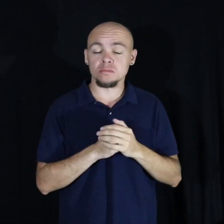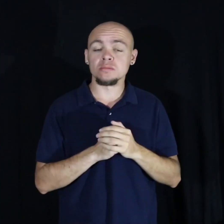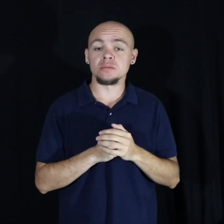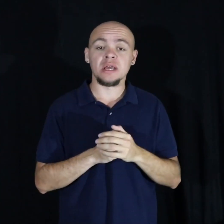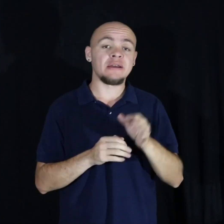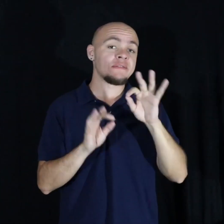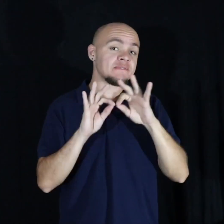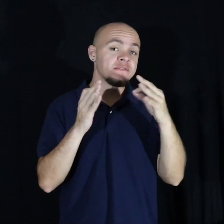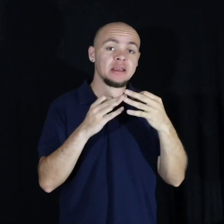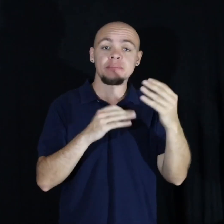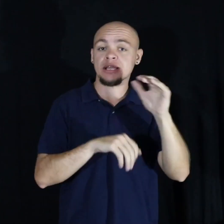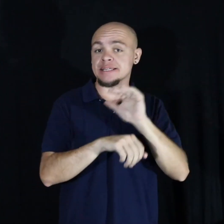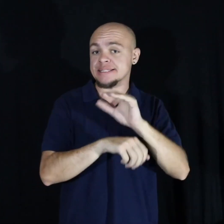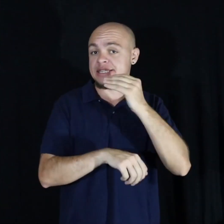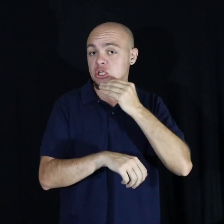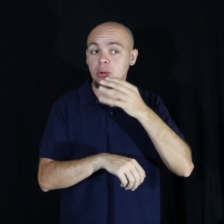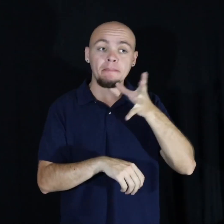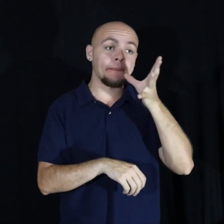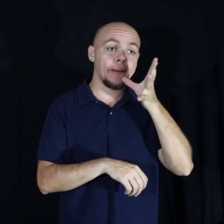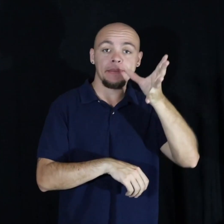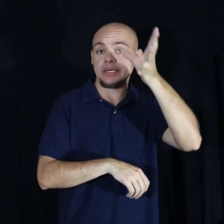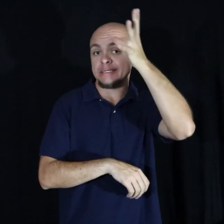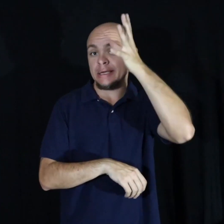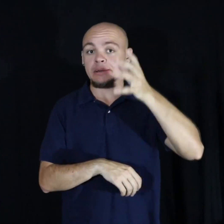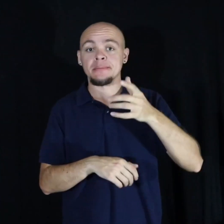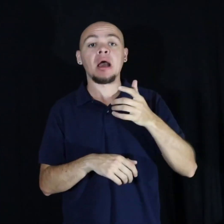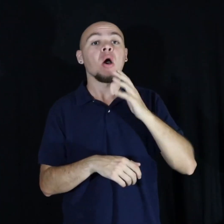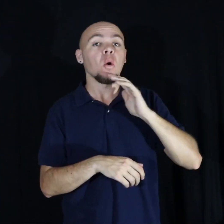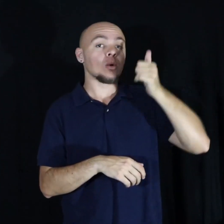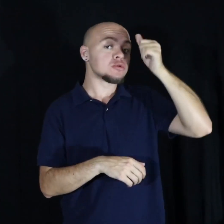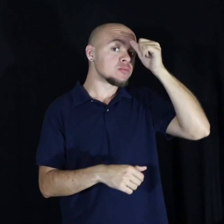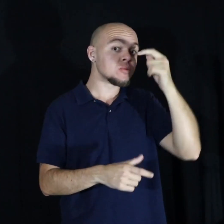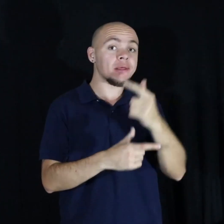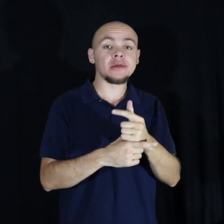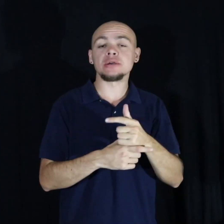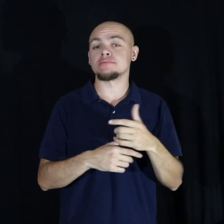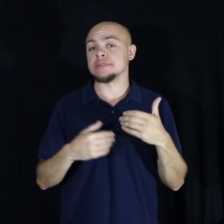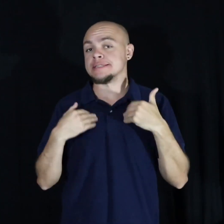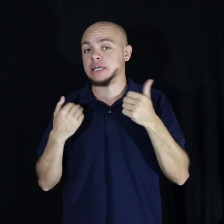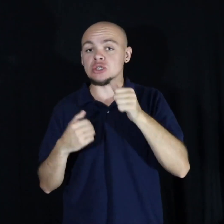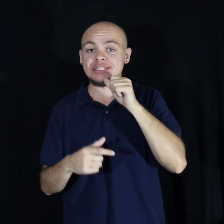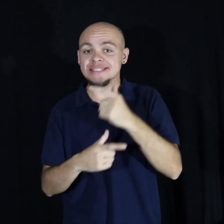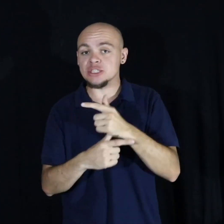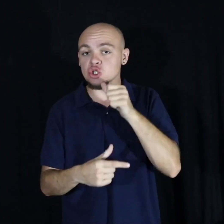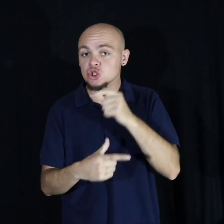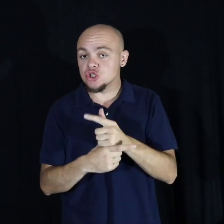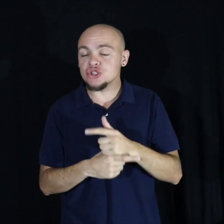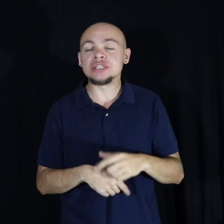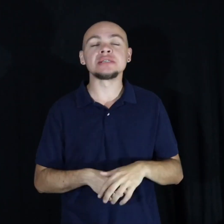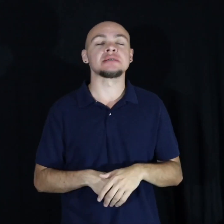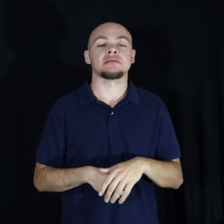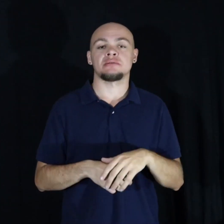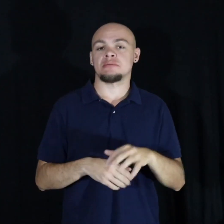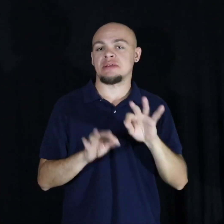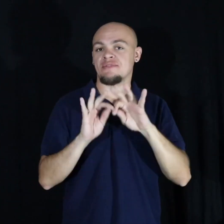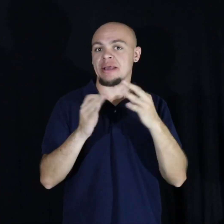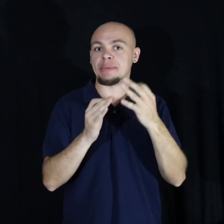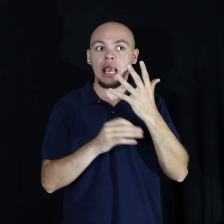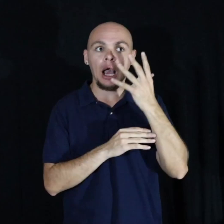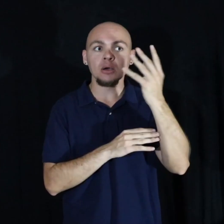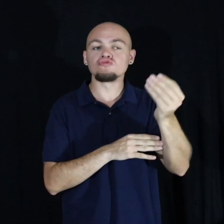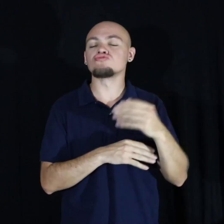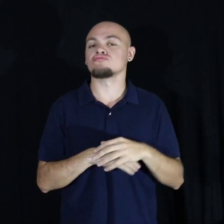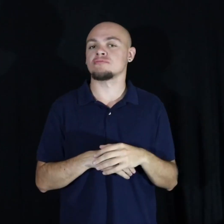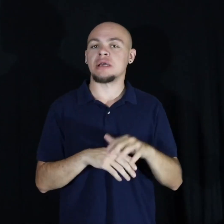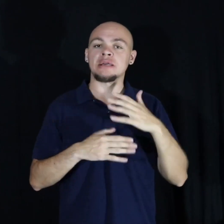dinners together, my mom, my dad, my big brother, both sisters and me. I remember family outings, like amusement